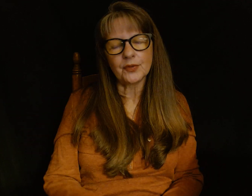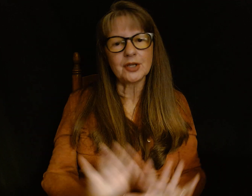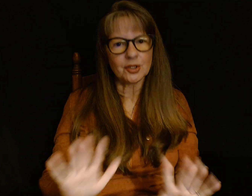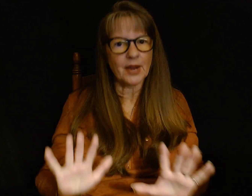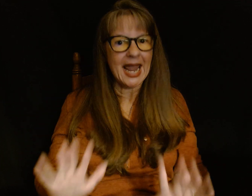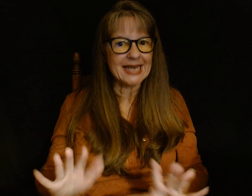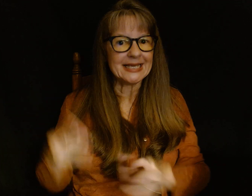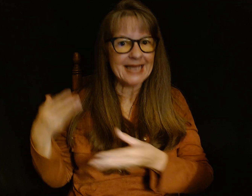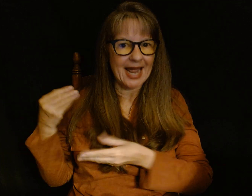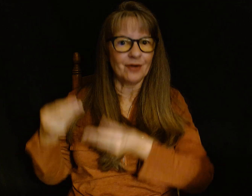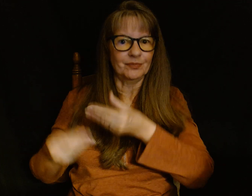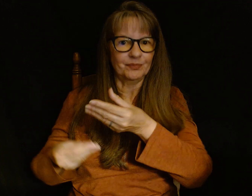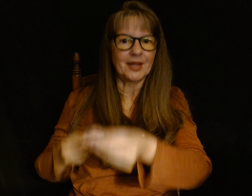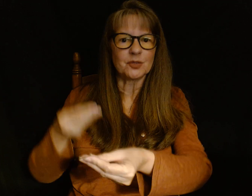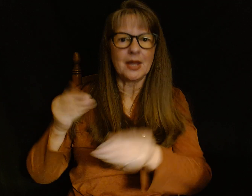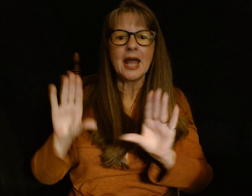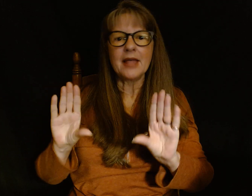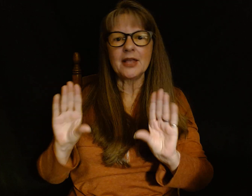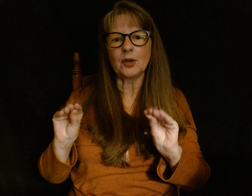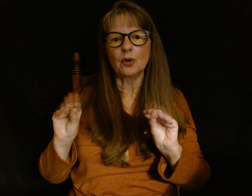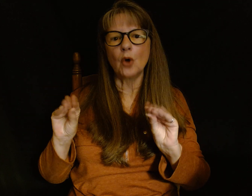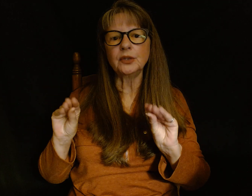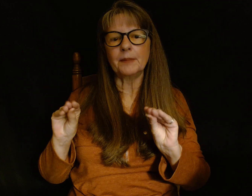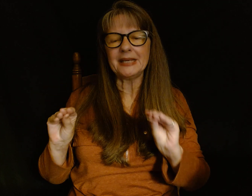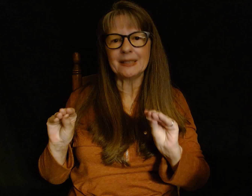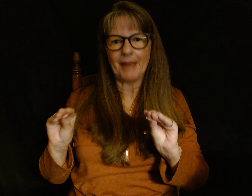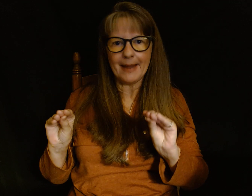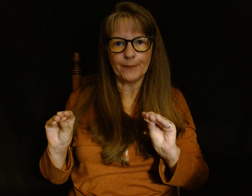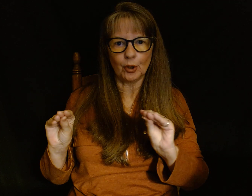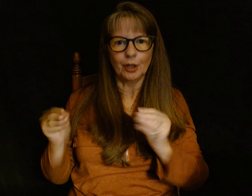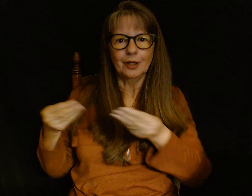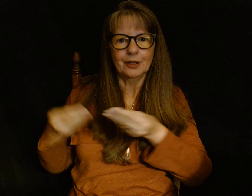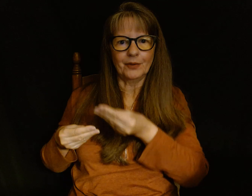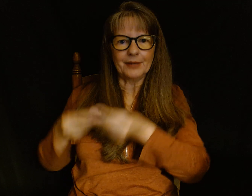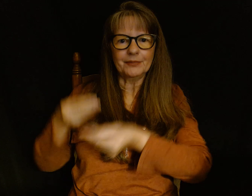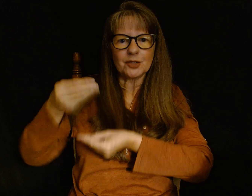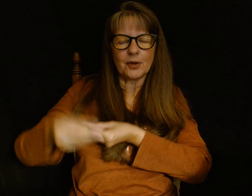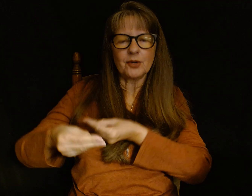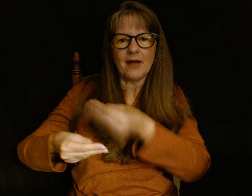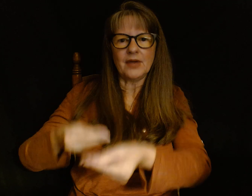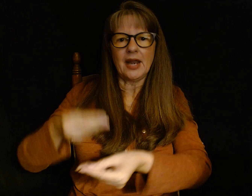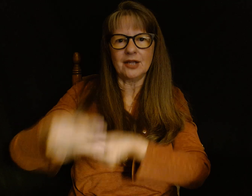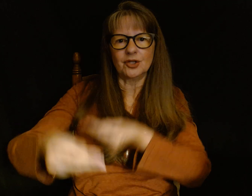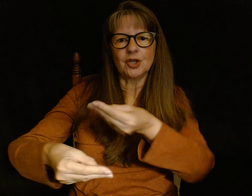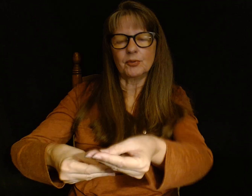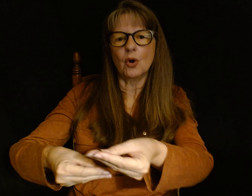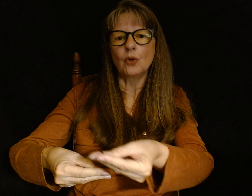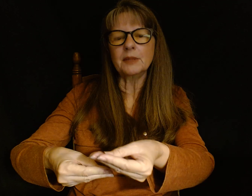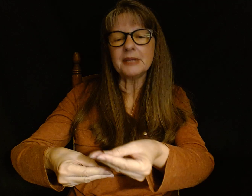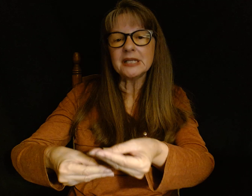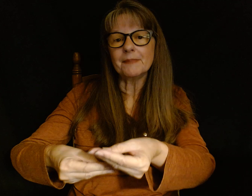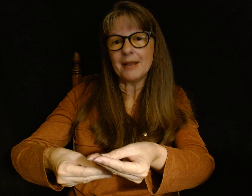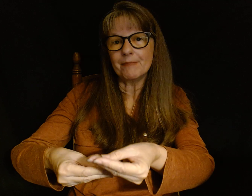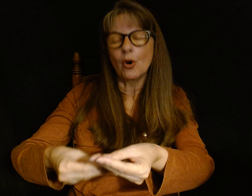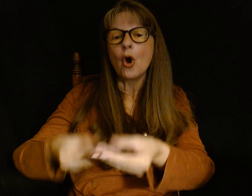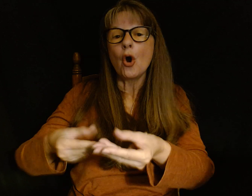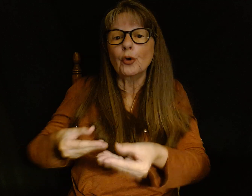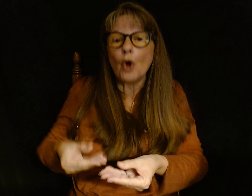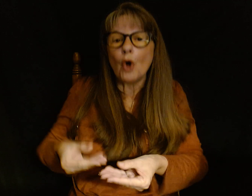that are handed down. That's why you're holding a piece of paper. Right? That's why you have that handshake. You're holding a piece of paper or you're holding